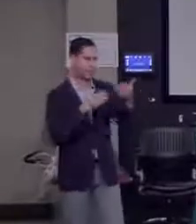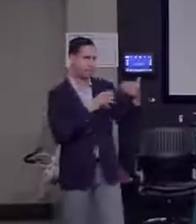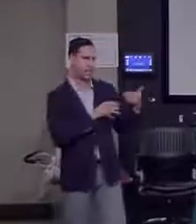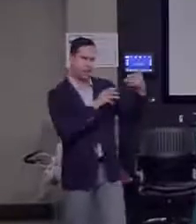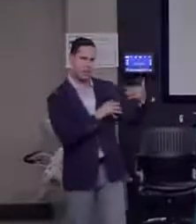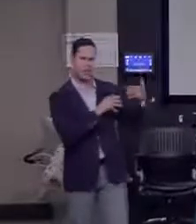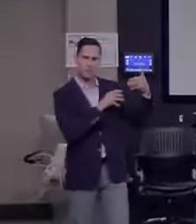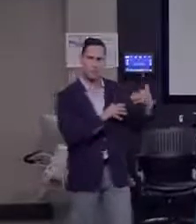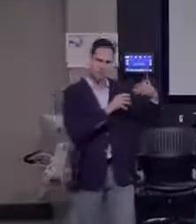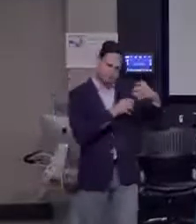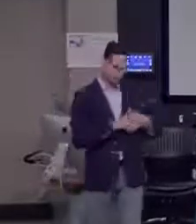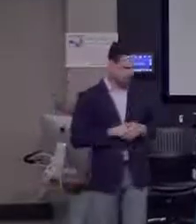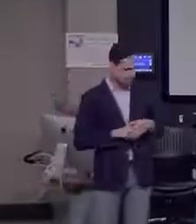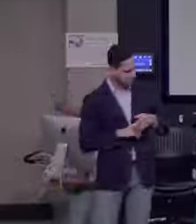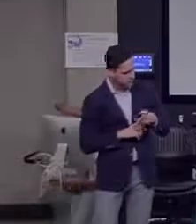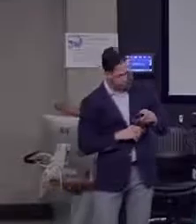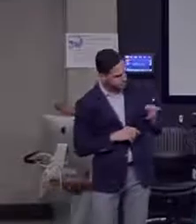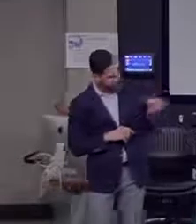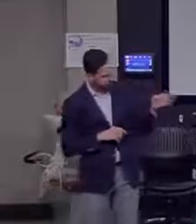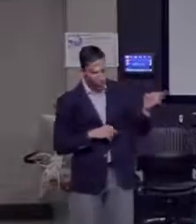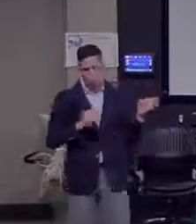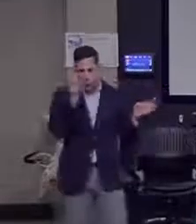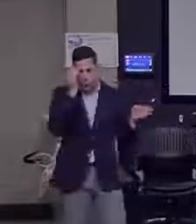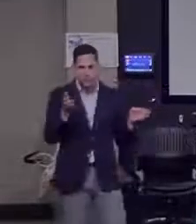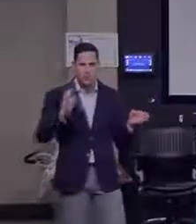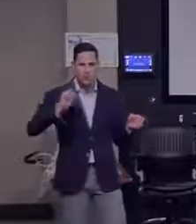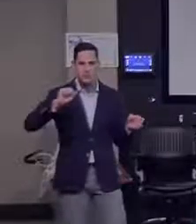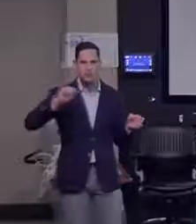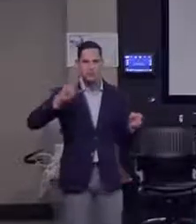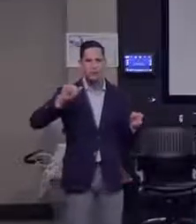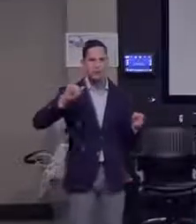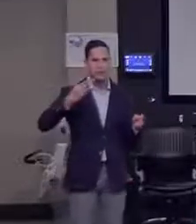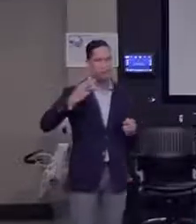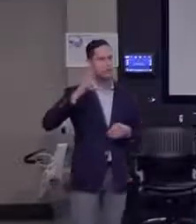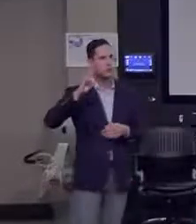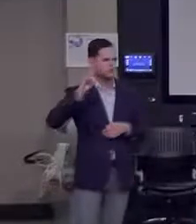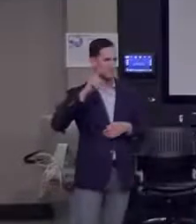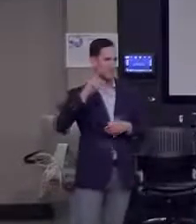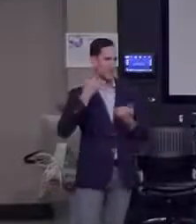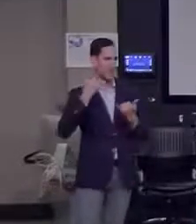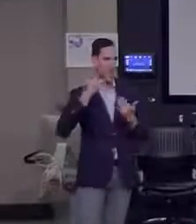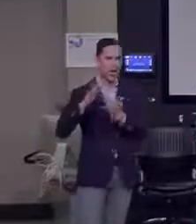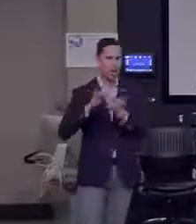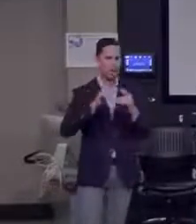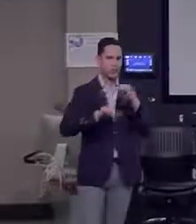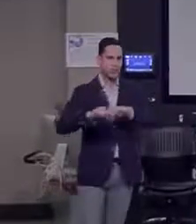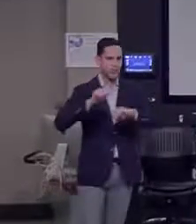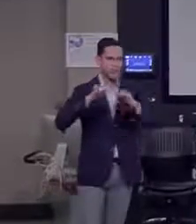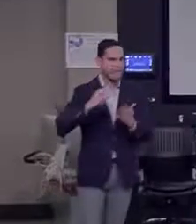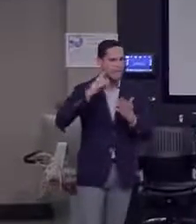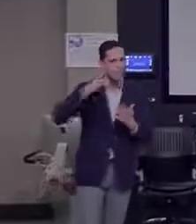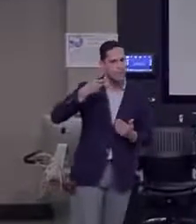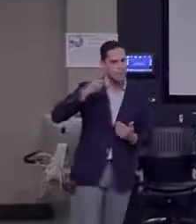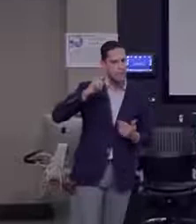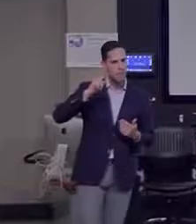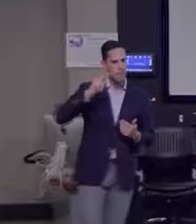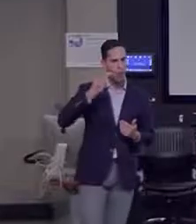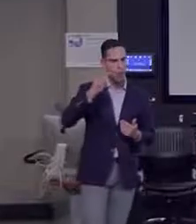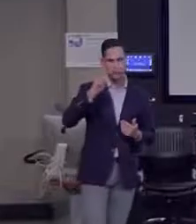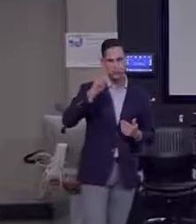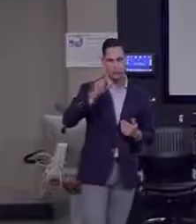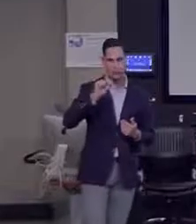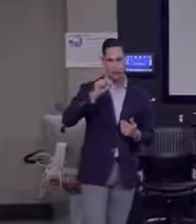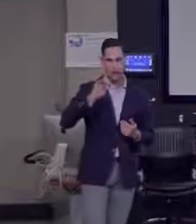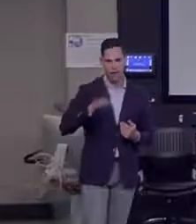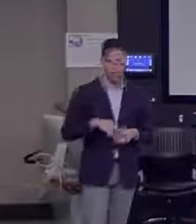Sarah Roseberry is now the outreach scientist in Pat Colt's lab. At Life, yeah. Life, yeah. All right. So we trained the words